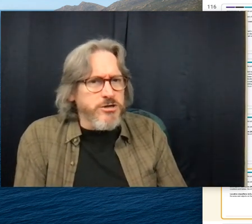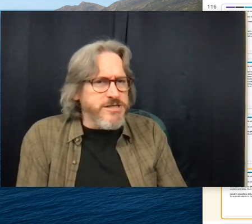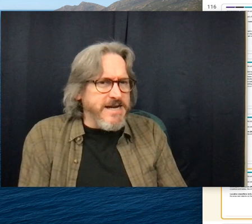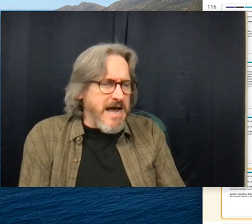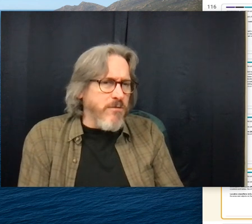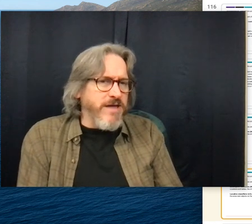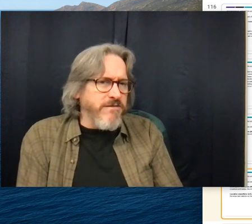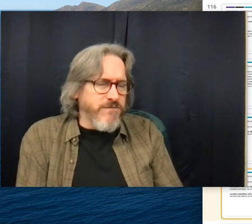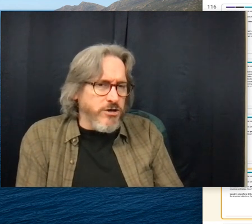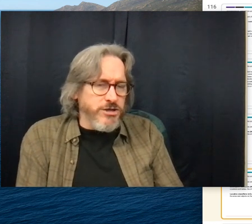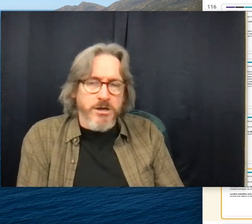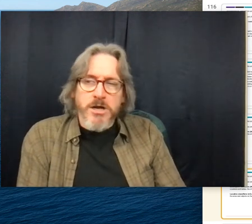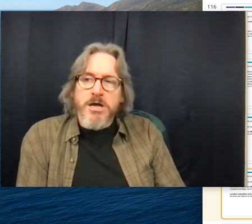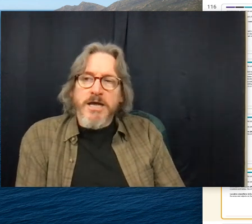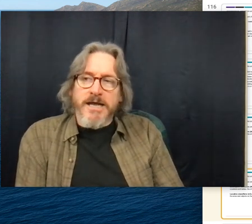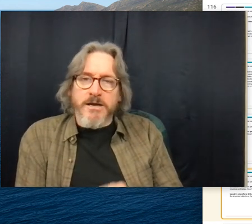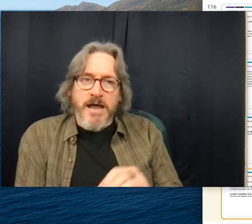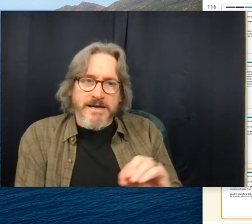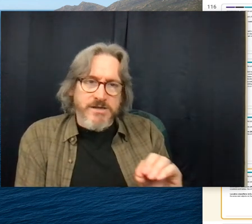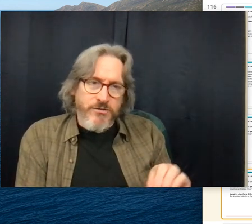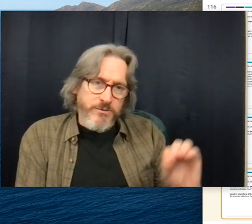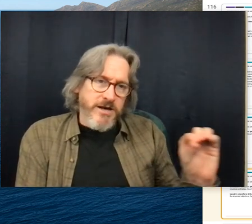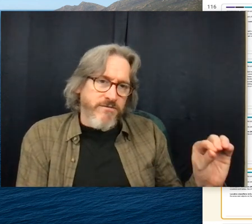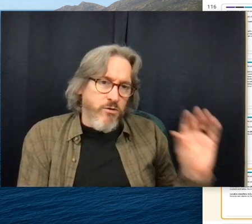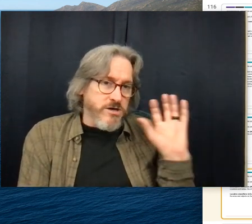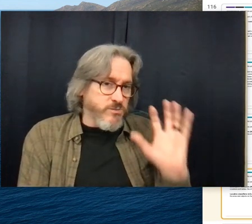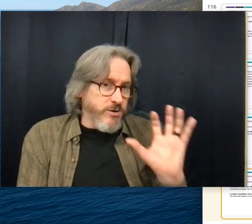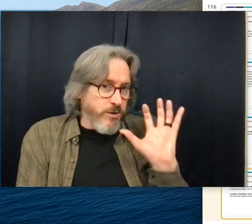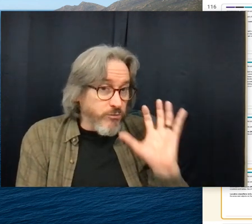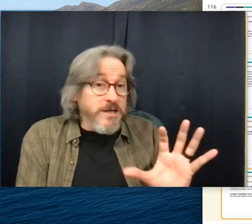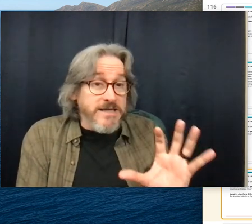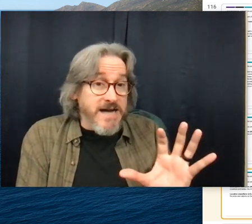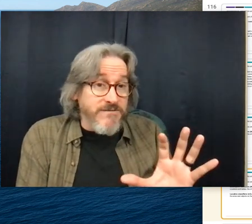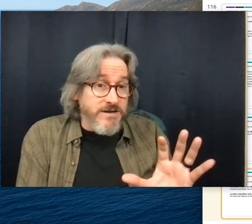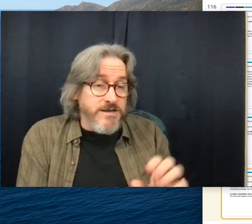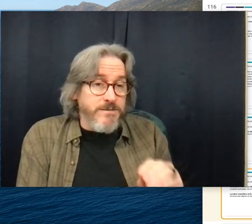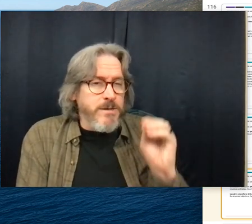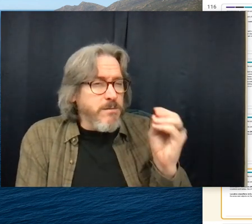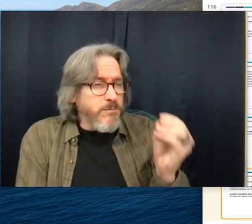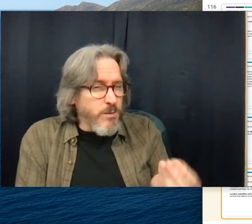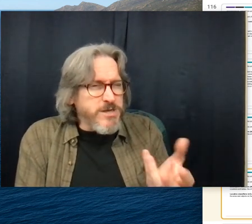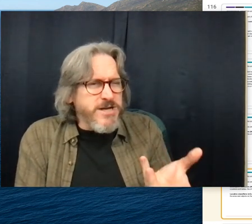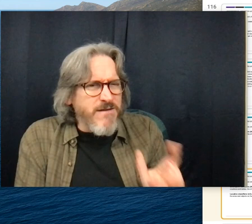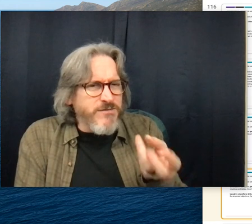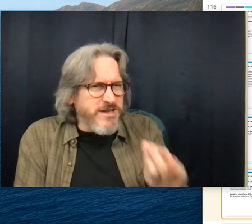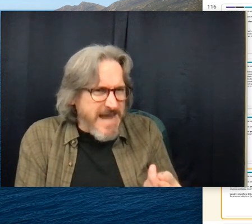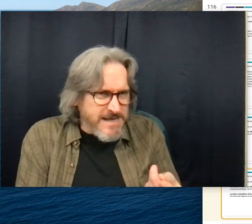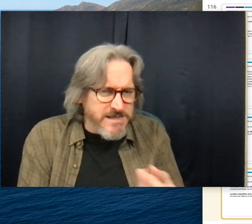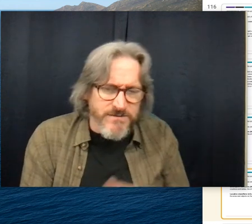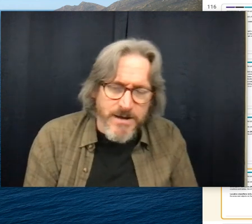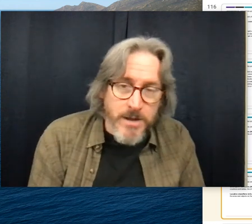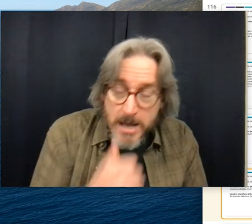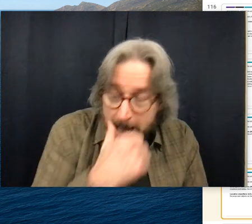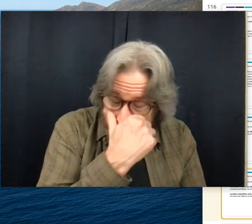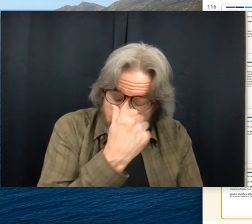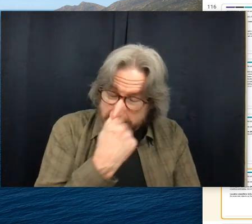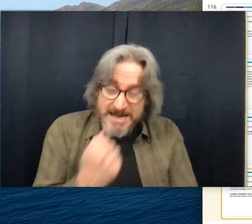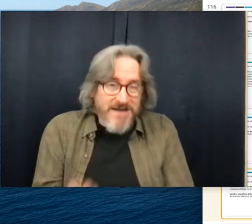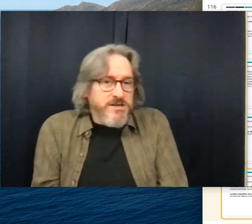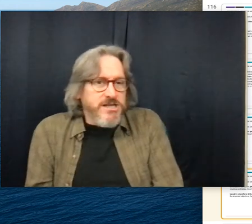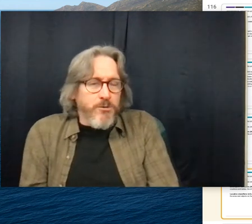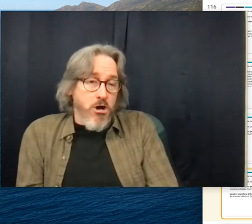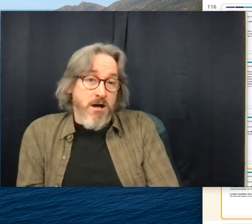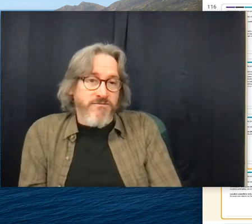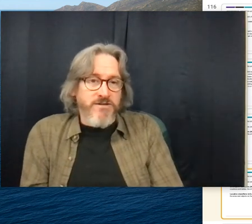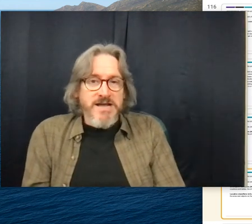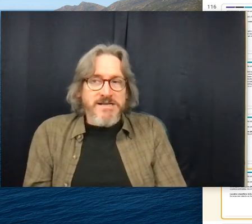you to understand how they function. In ASL 3 and 4 is when we really dive into them, but we want you to have the taste of them. And you're about to have